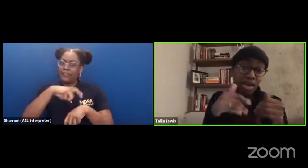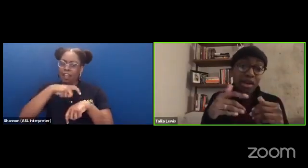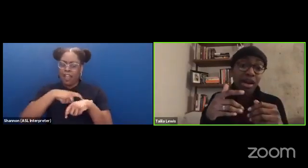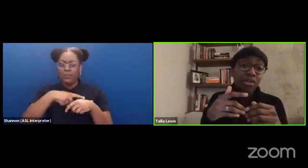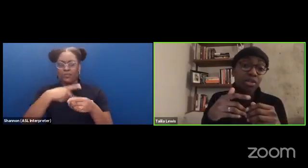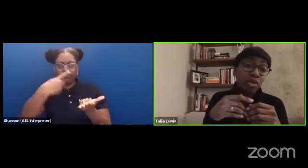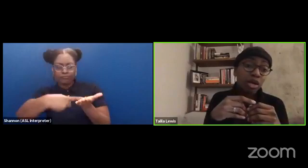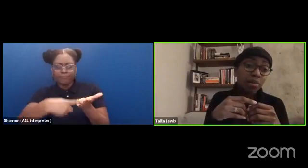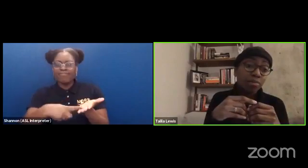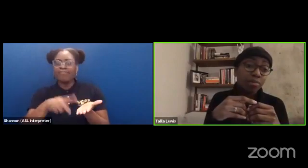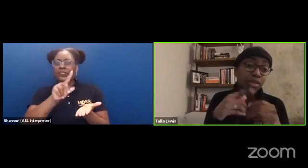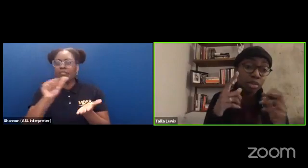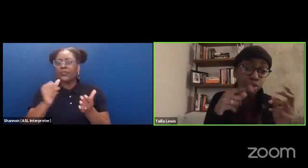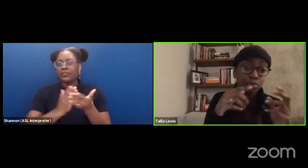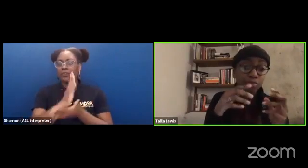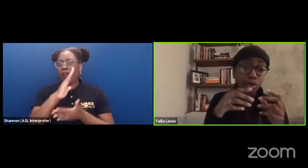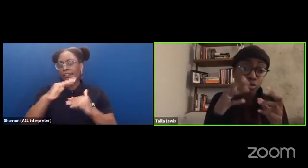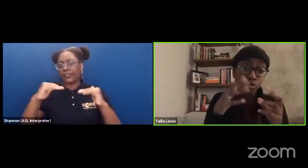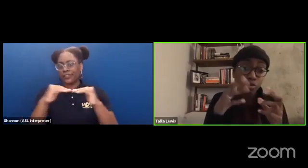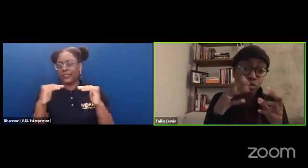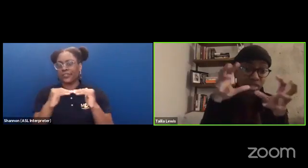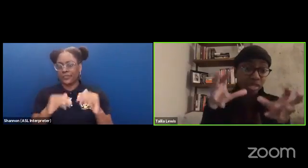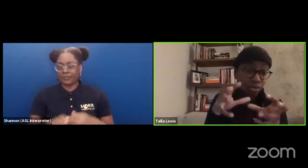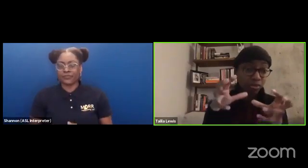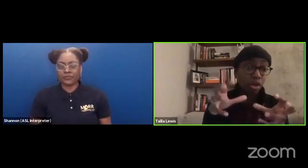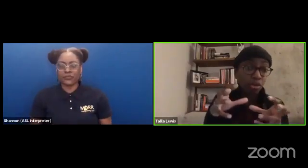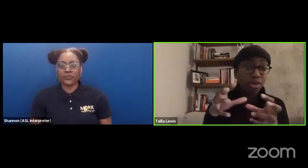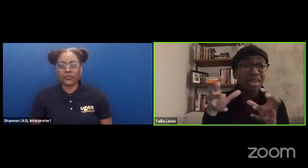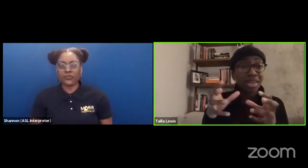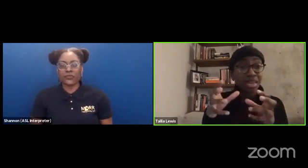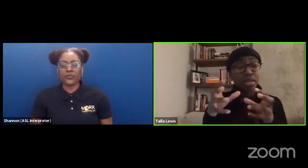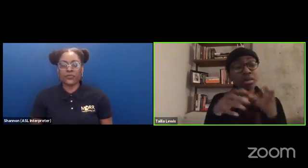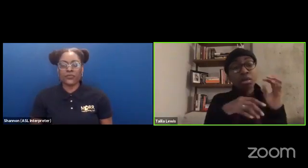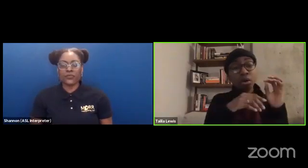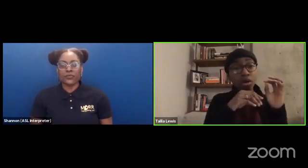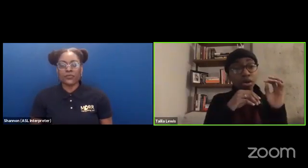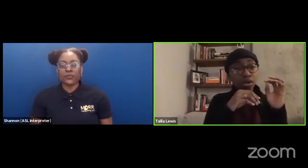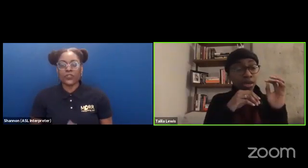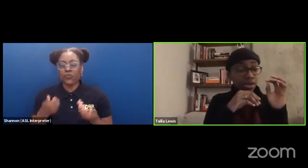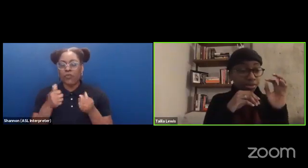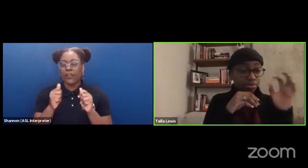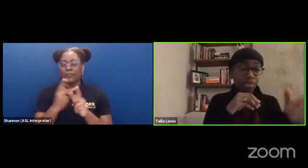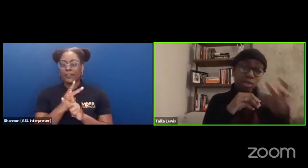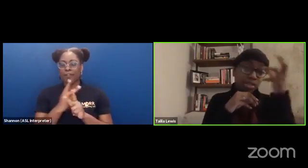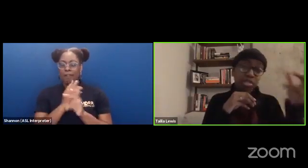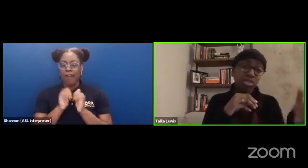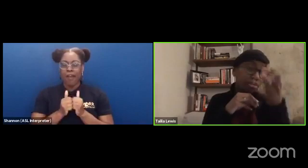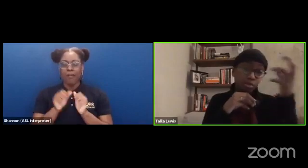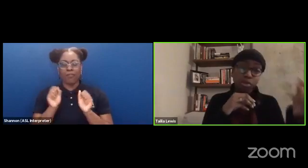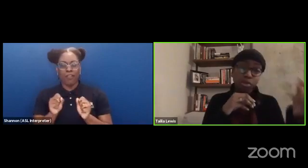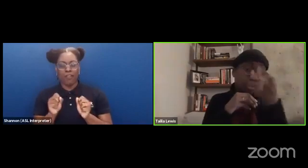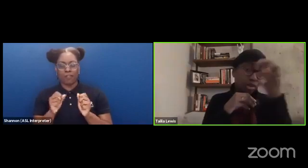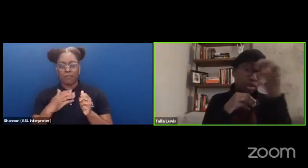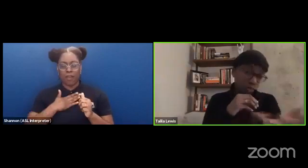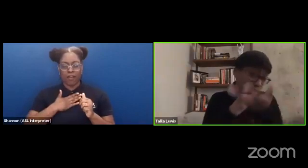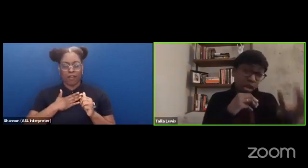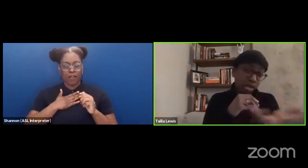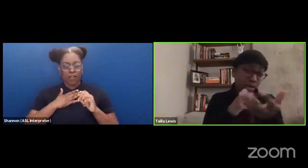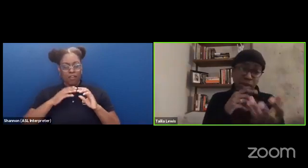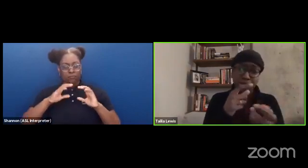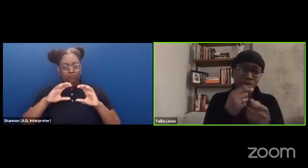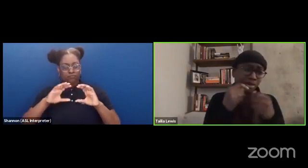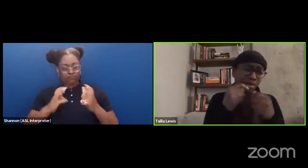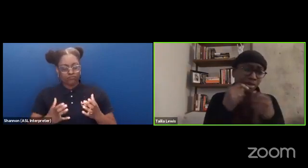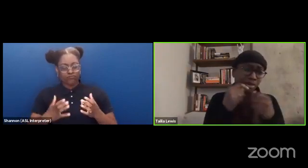within on some of the stuff, some of the work that we're talking about here. And obviously the trail was laid long before we existed. I have to name